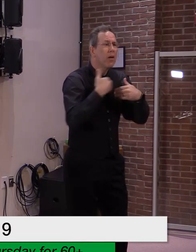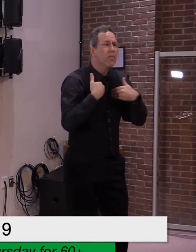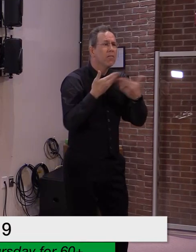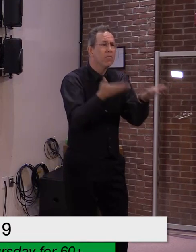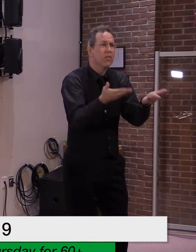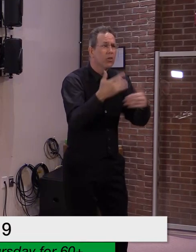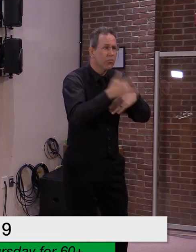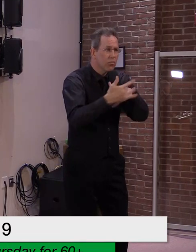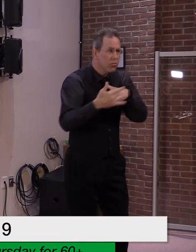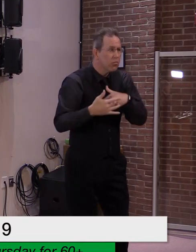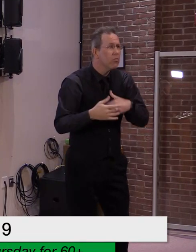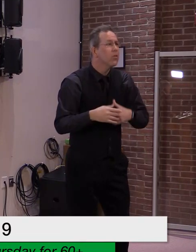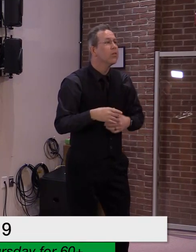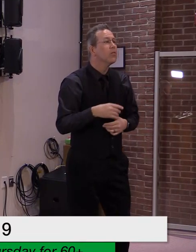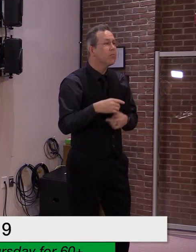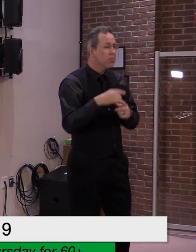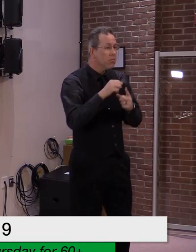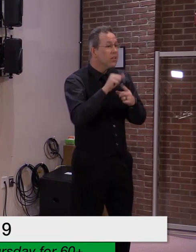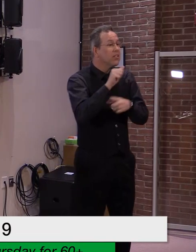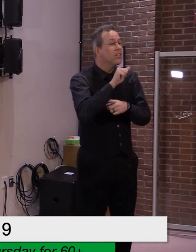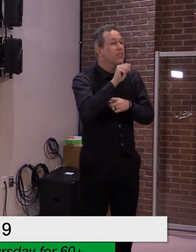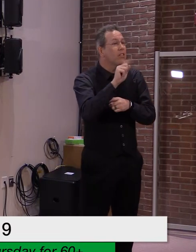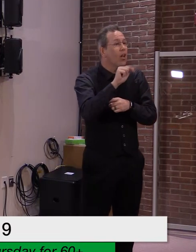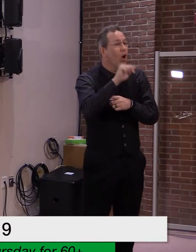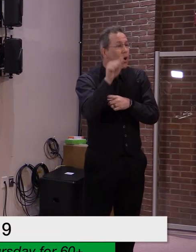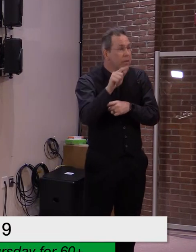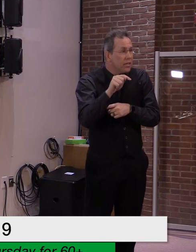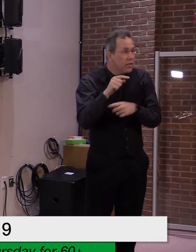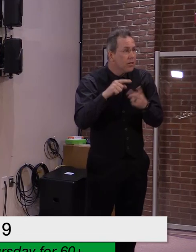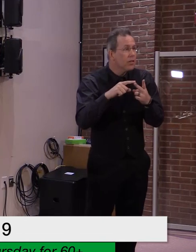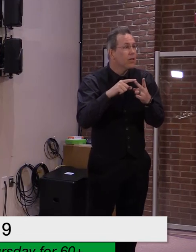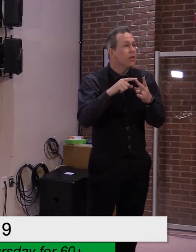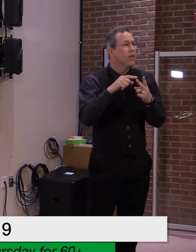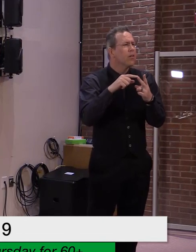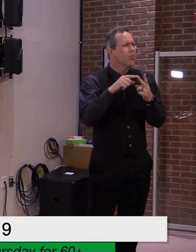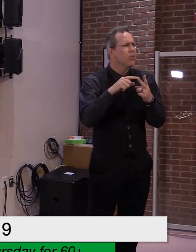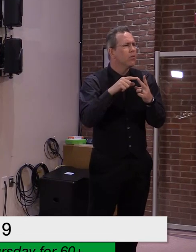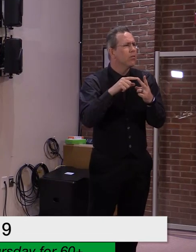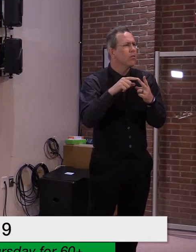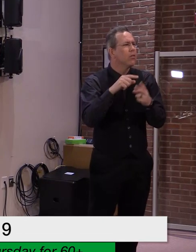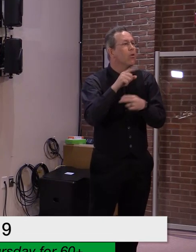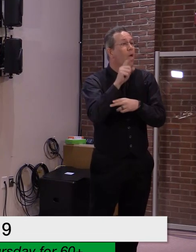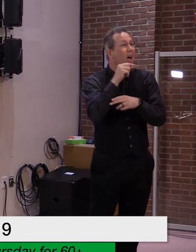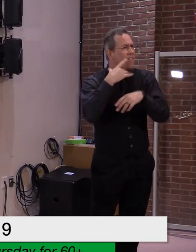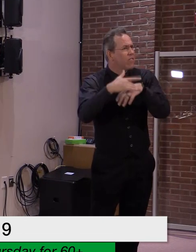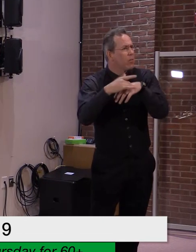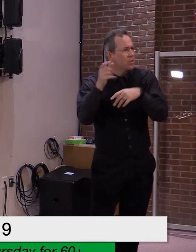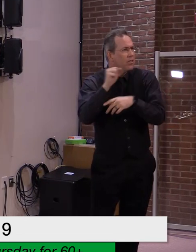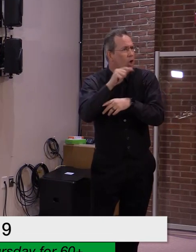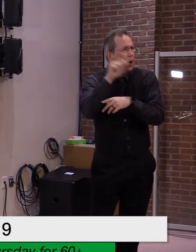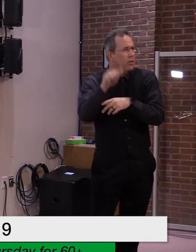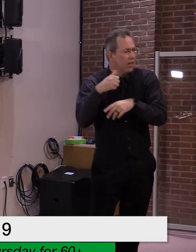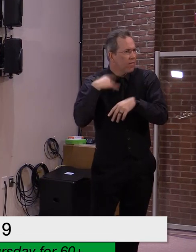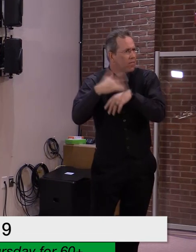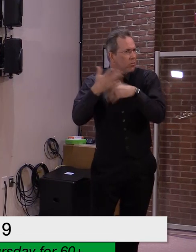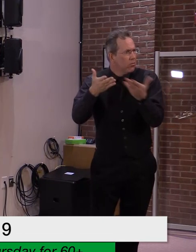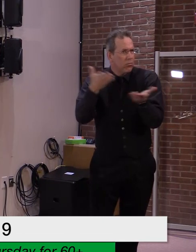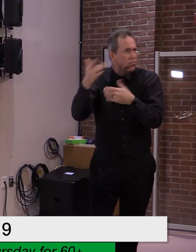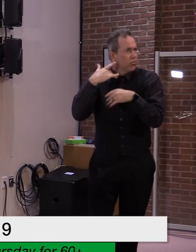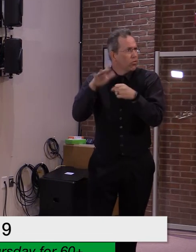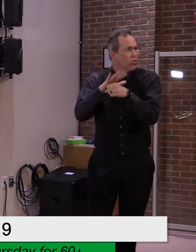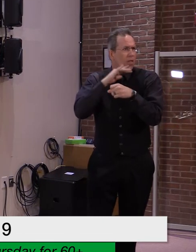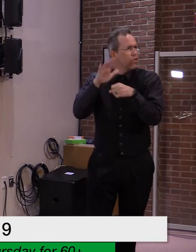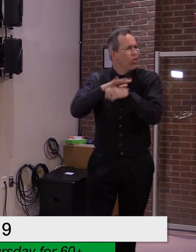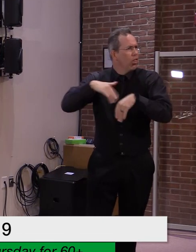Albans, which has 103 openings. Other clinics with available appointments include Berlin,